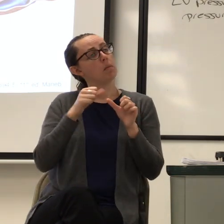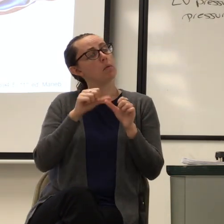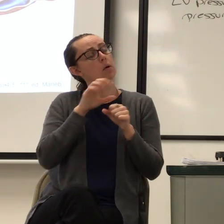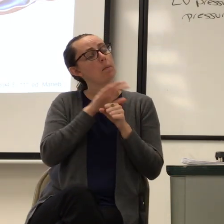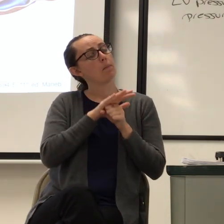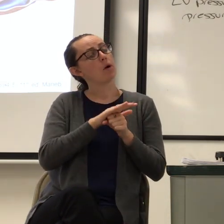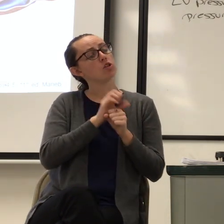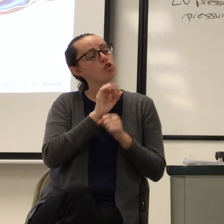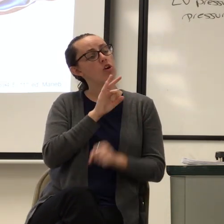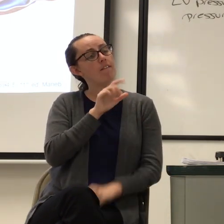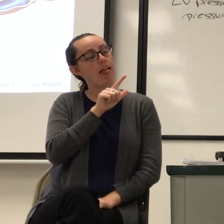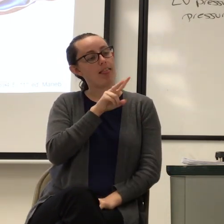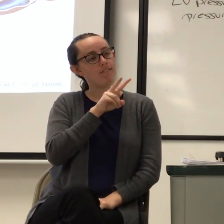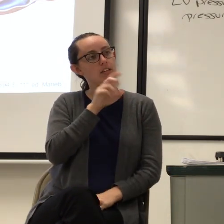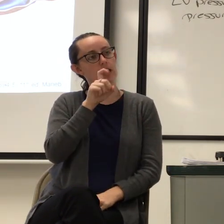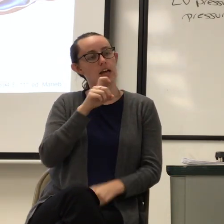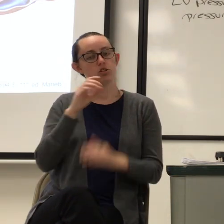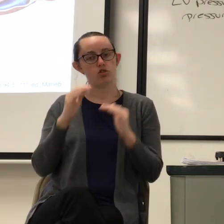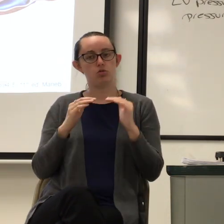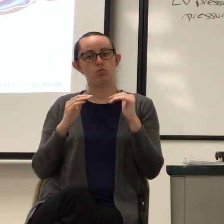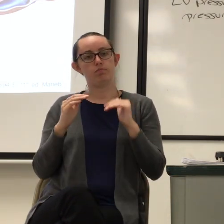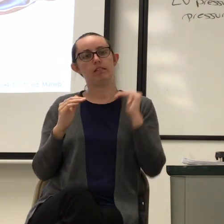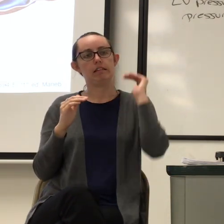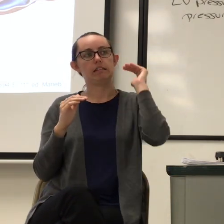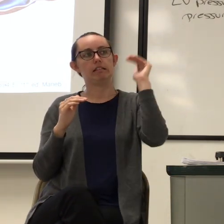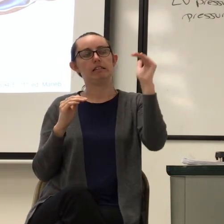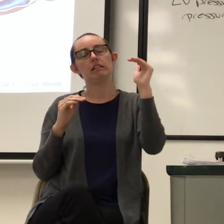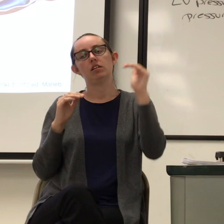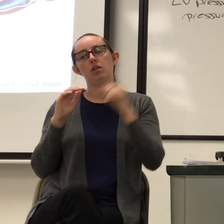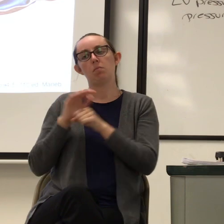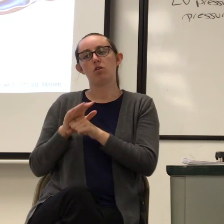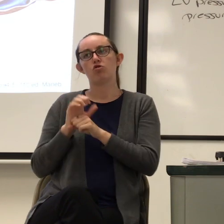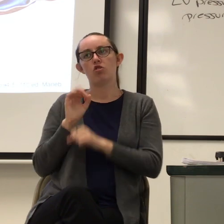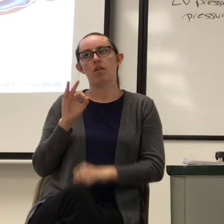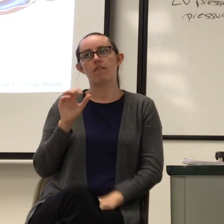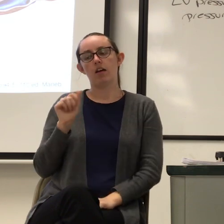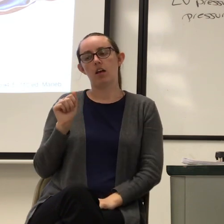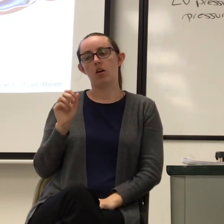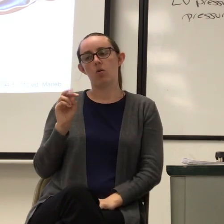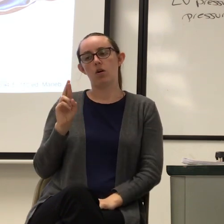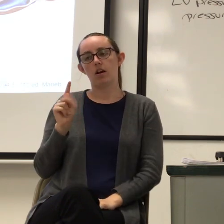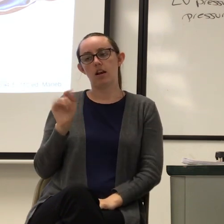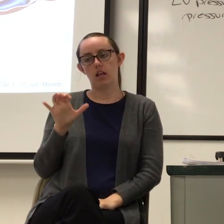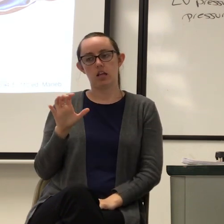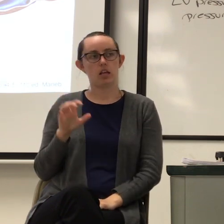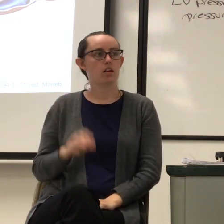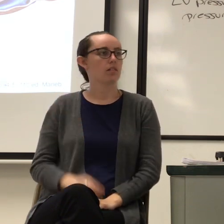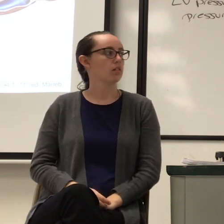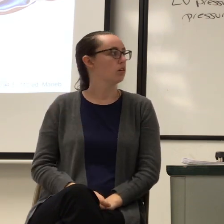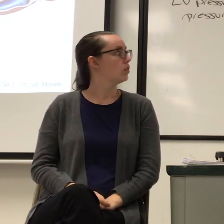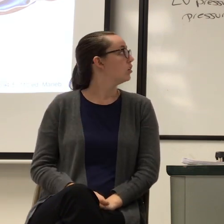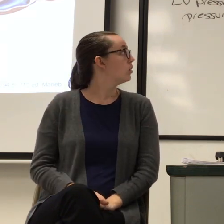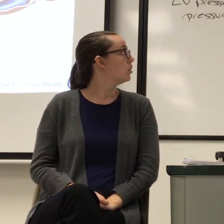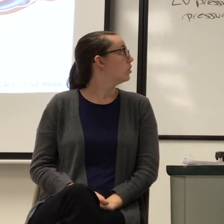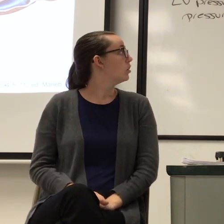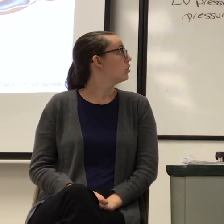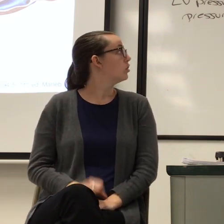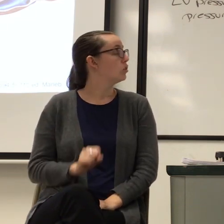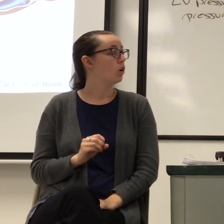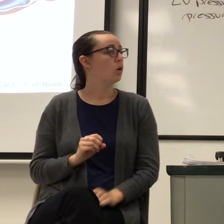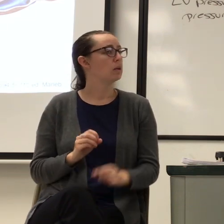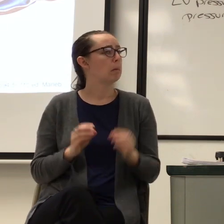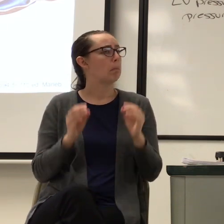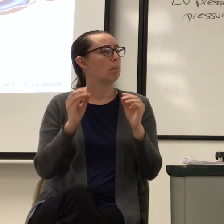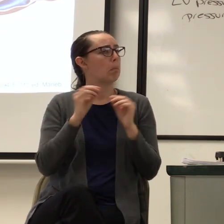of the aorta. So I'm going to continue it on as orange. I'm going to draw it slightly higher throughout the course of outflow and look something